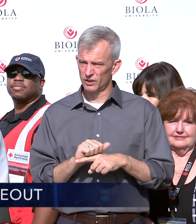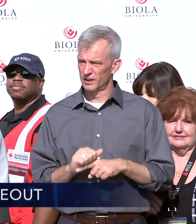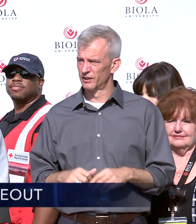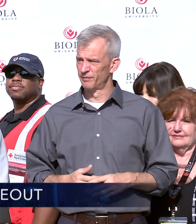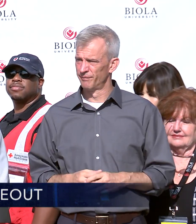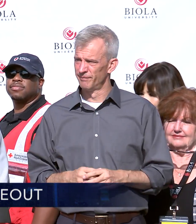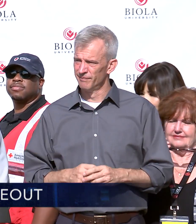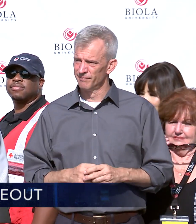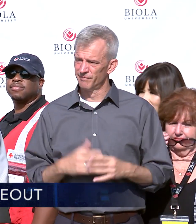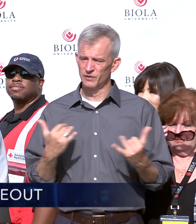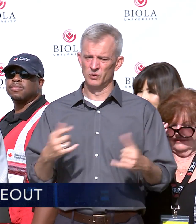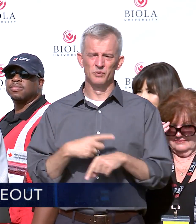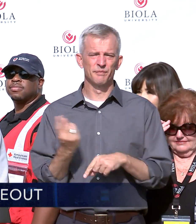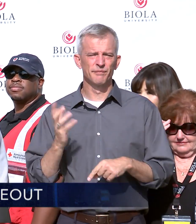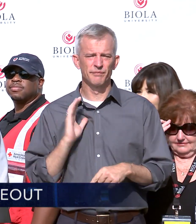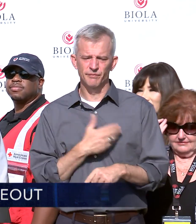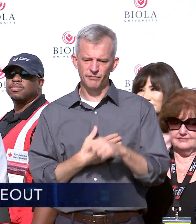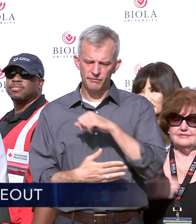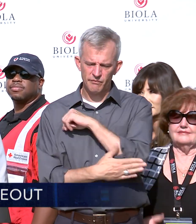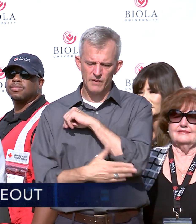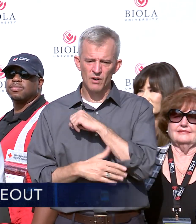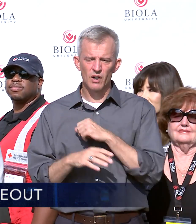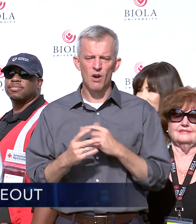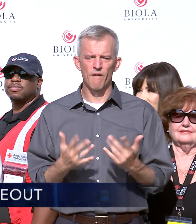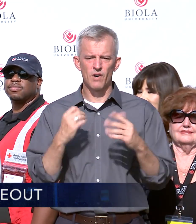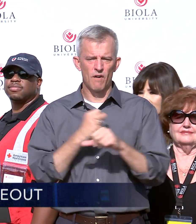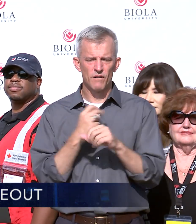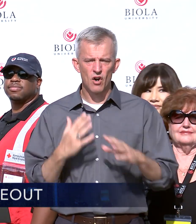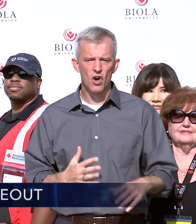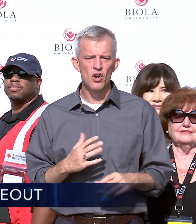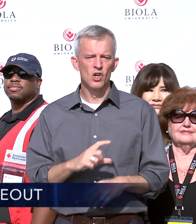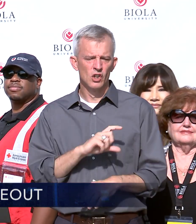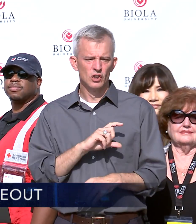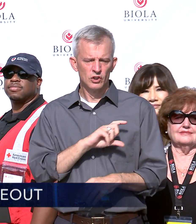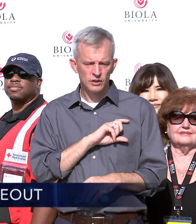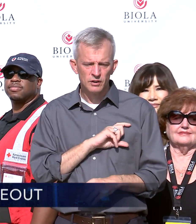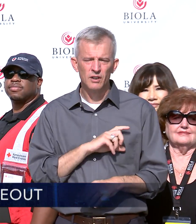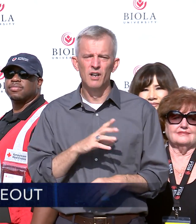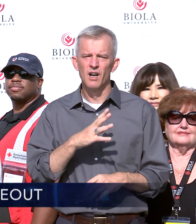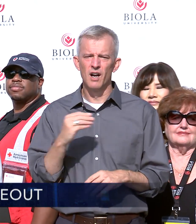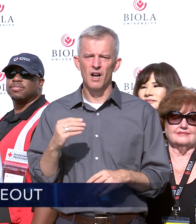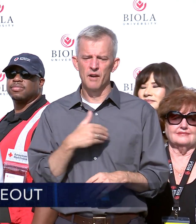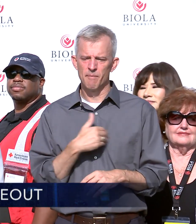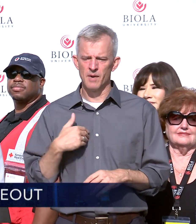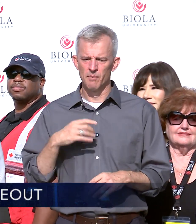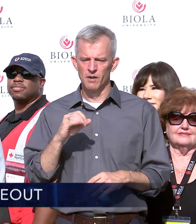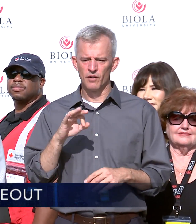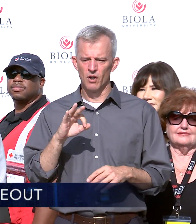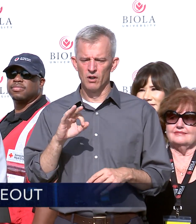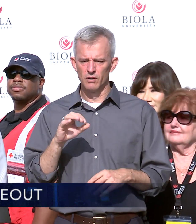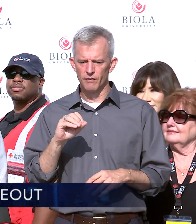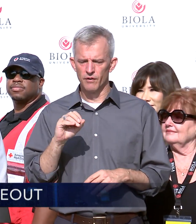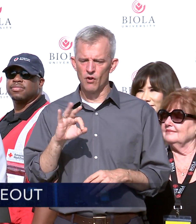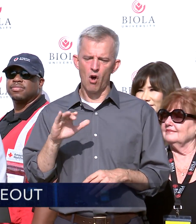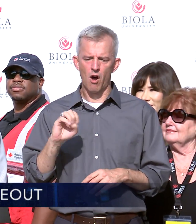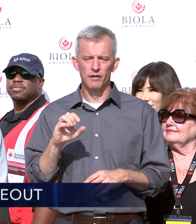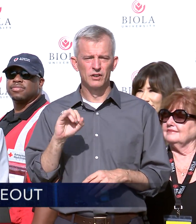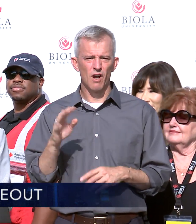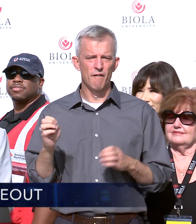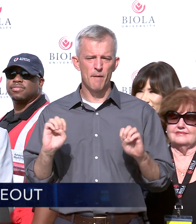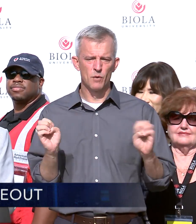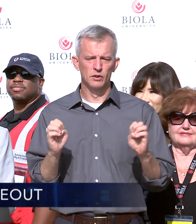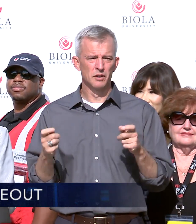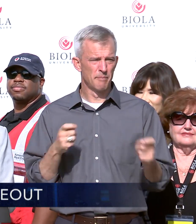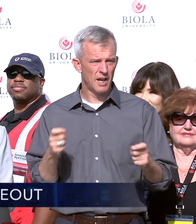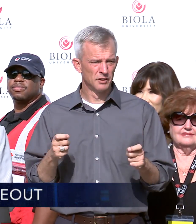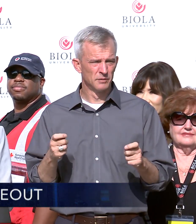exercises. Today, our county's firefighters, our sheriff's deputies, and members of the Office of Emergency Management are